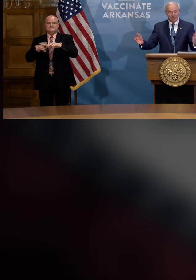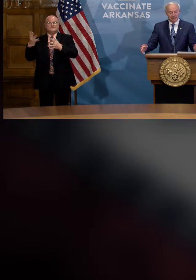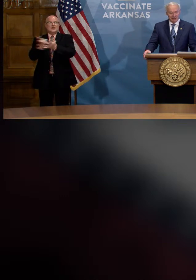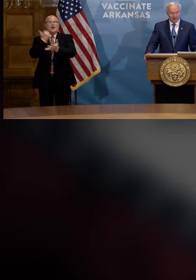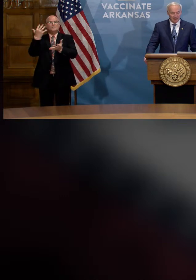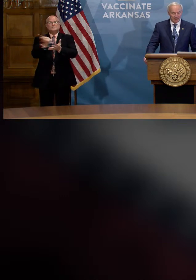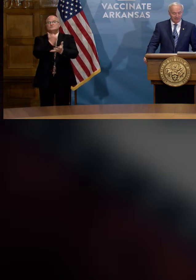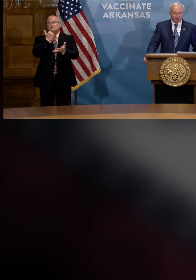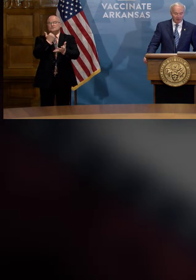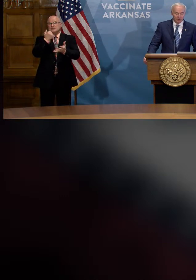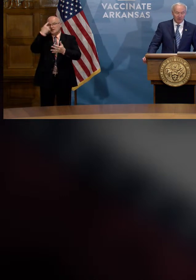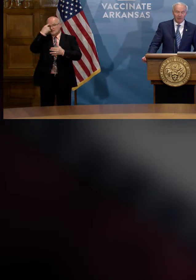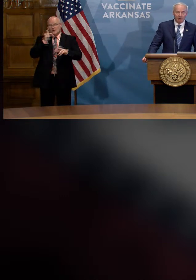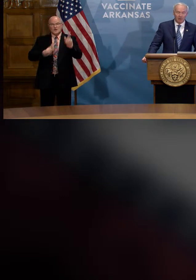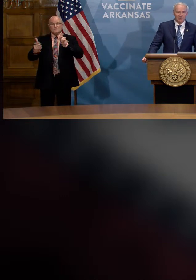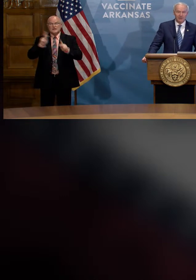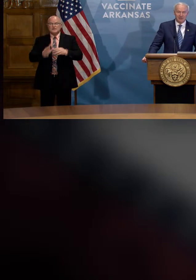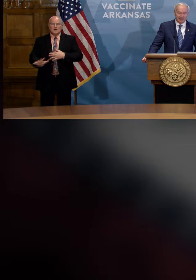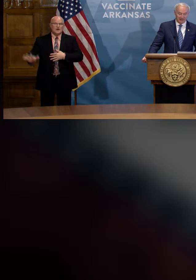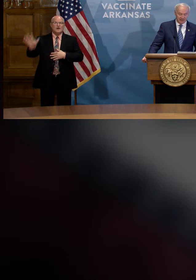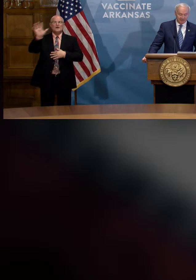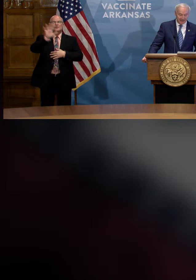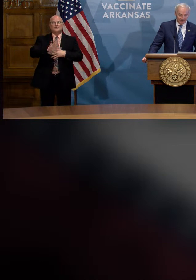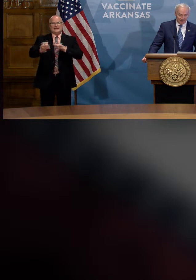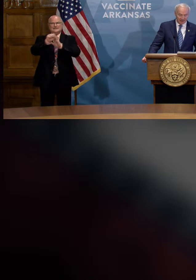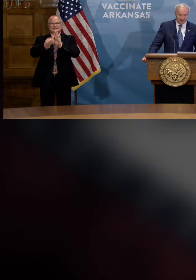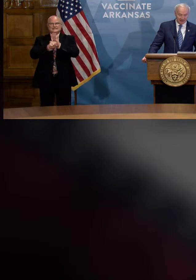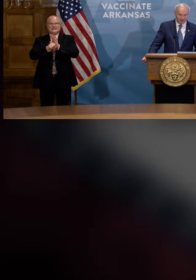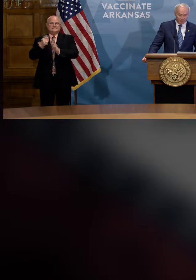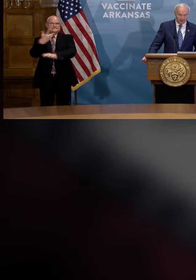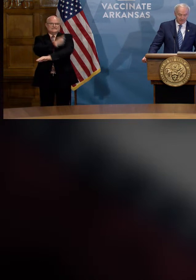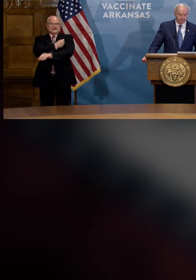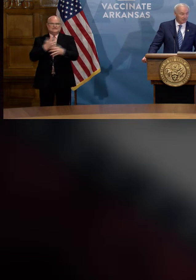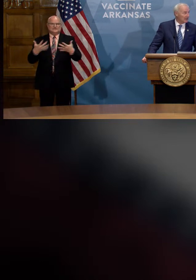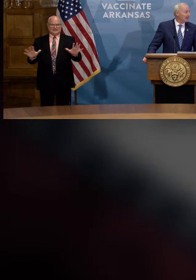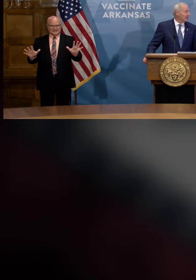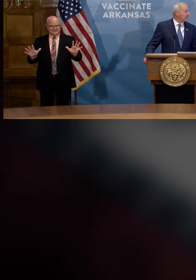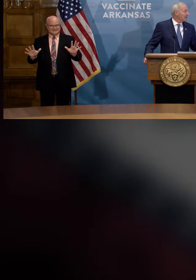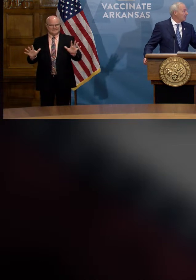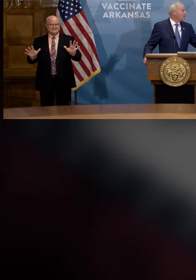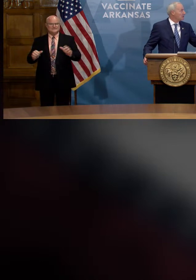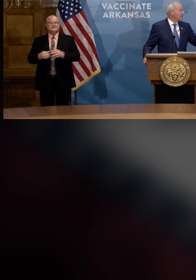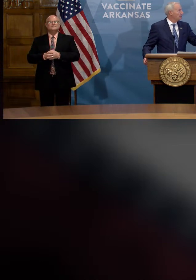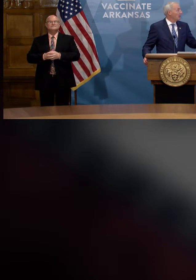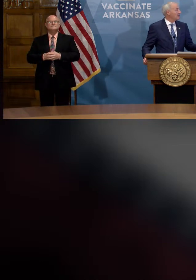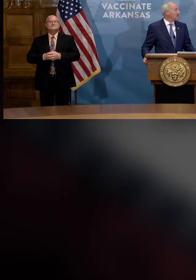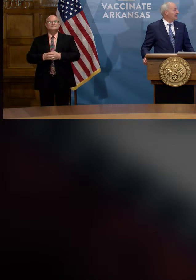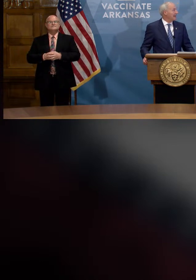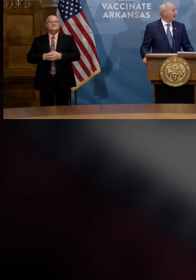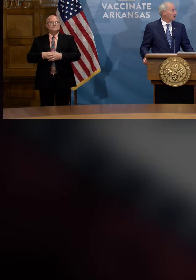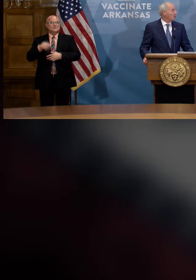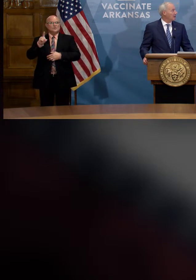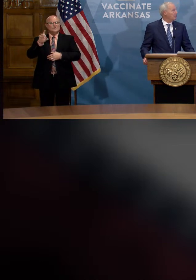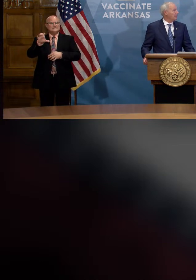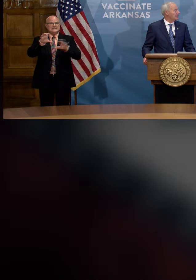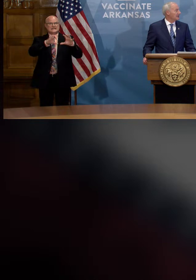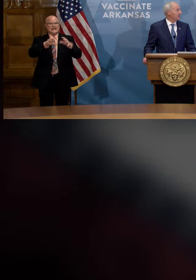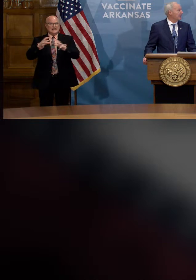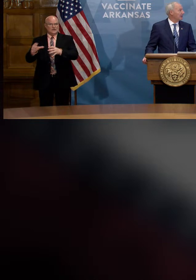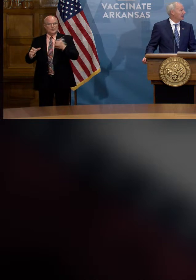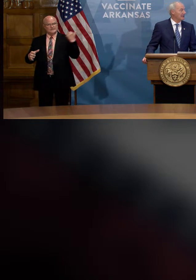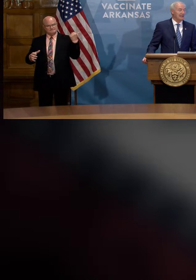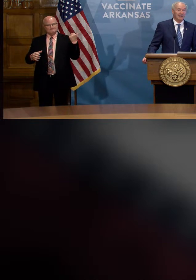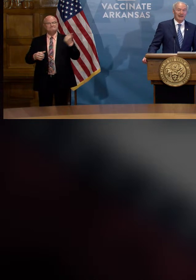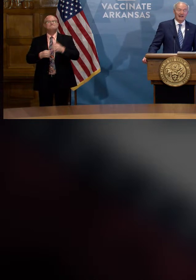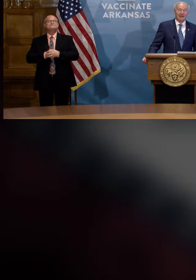opportunity for those all across the state to get vaccinated as well. Let me go to the 1C category, which is